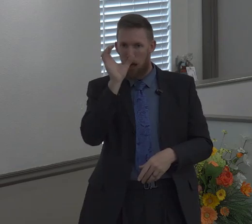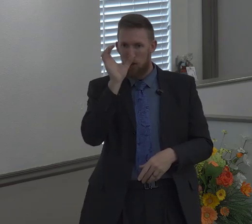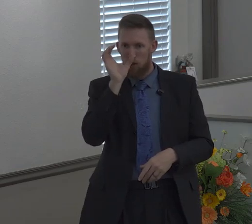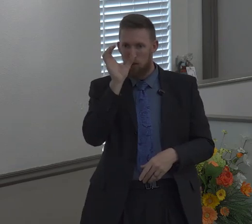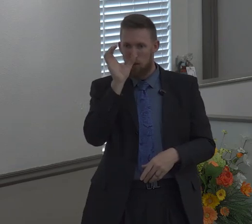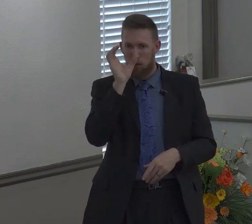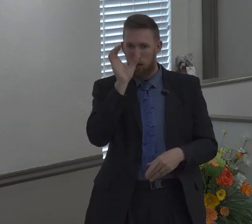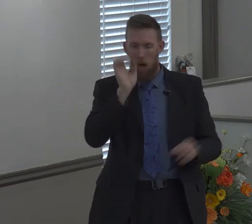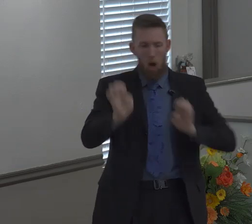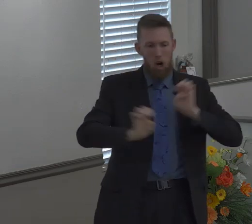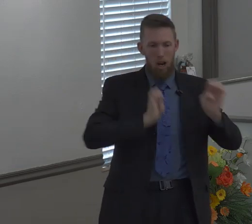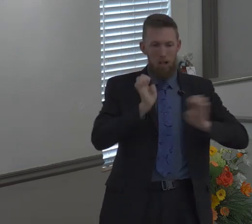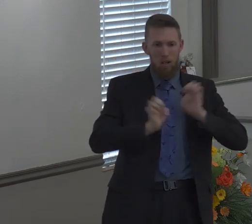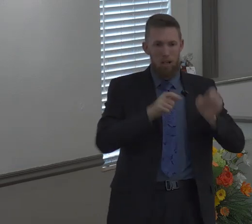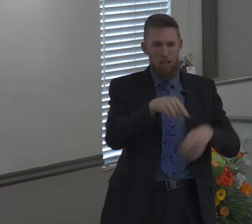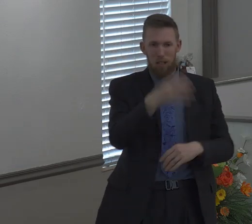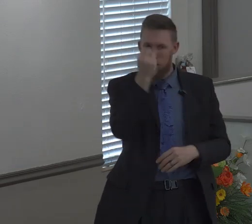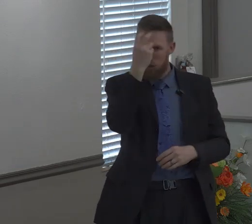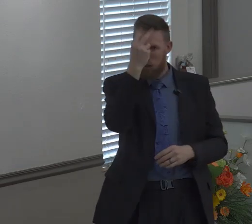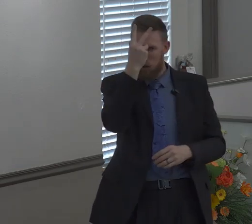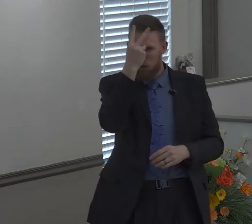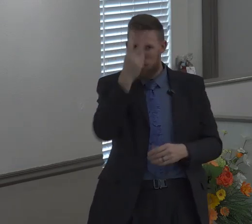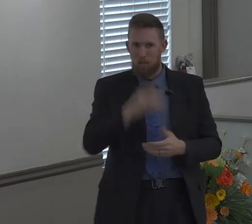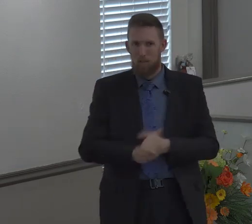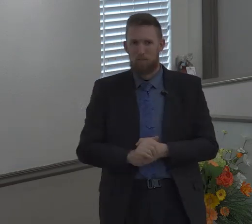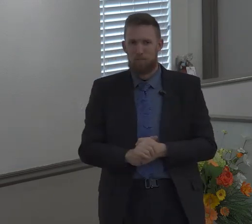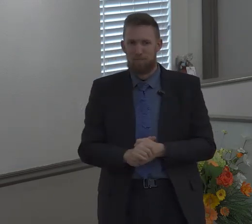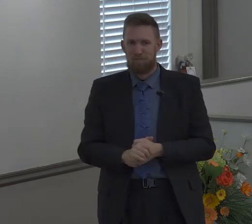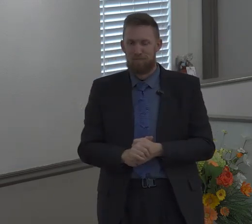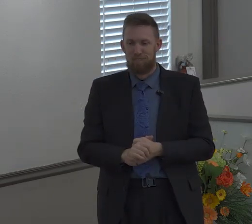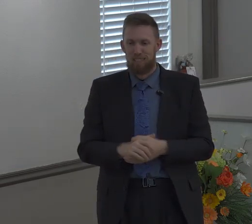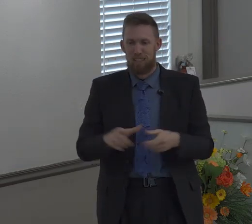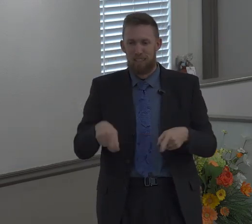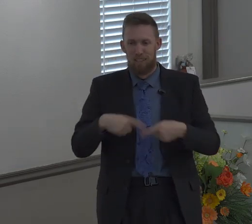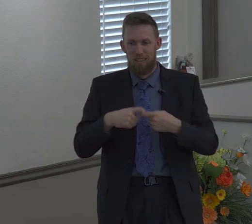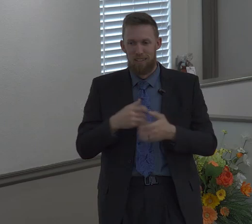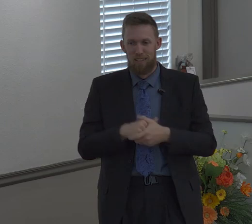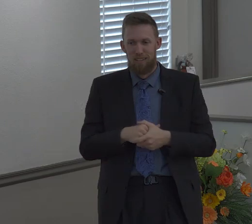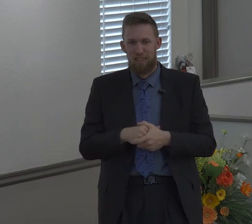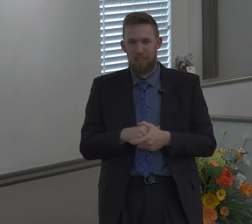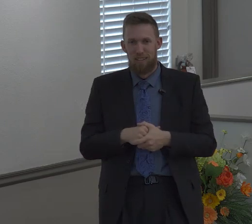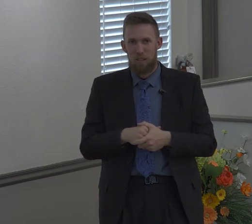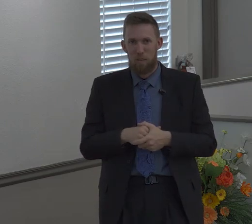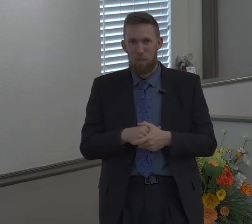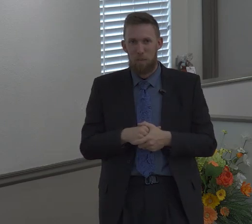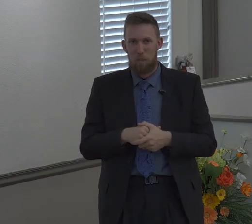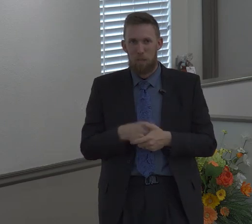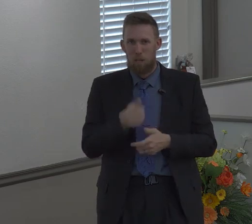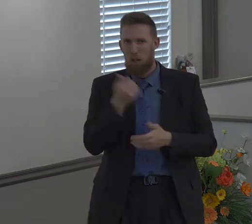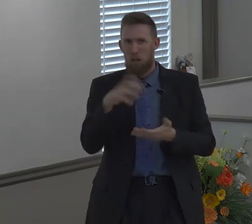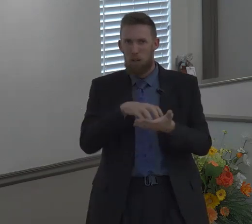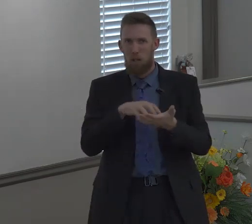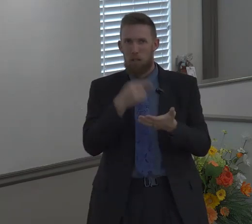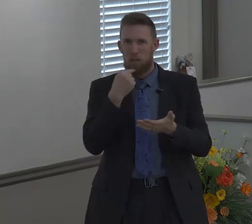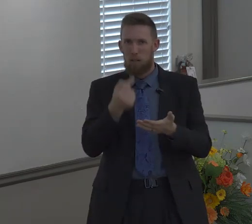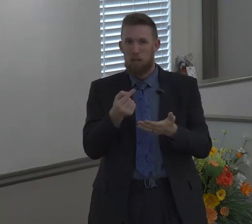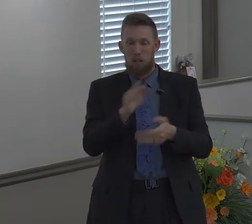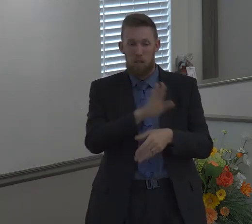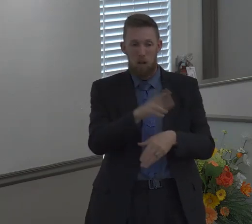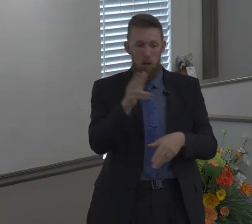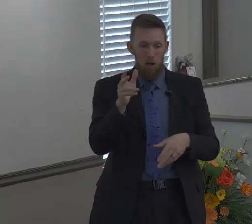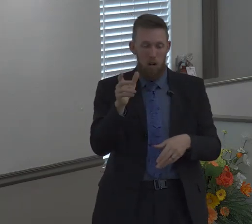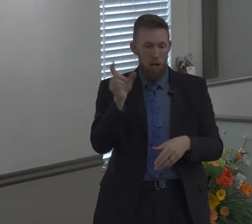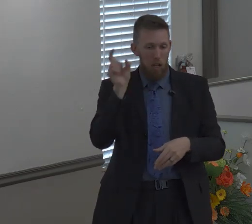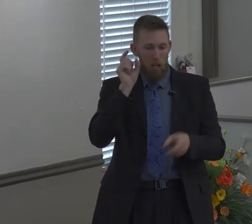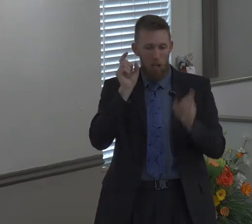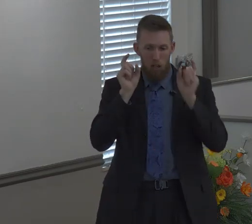Pretty prophetic, huh? In 2 Timothy chapter 4, verse 3 and 4, the Bible says, and they shall turn away their